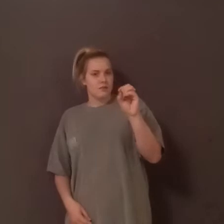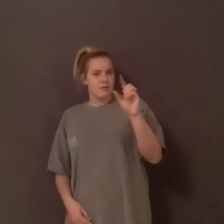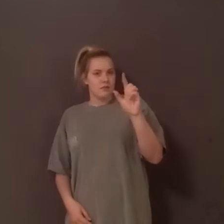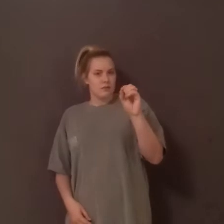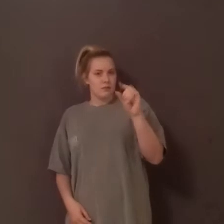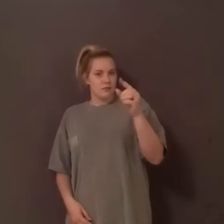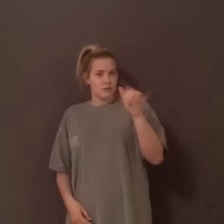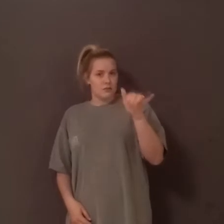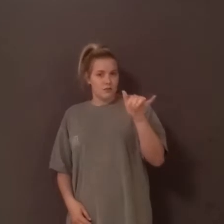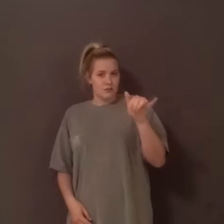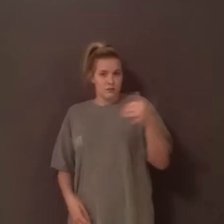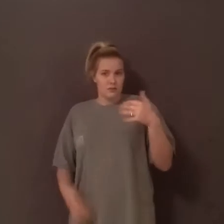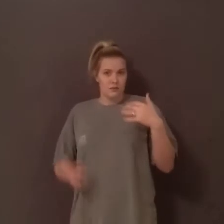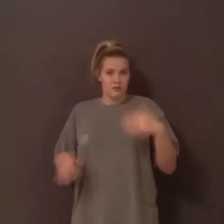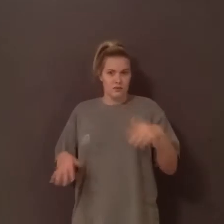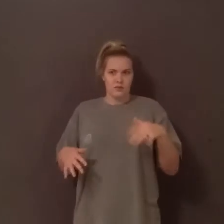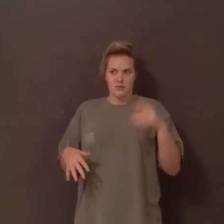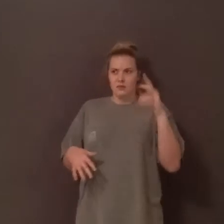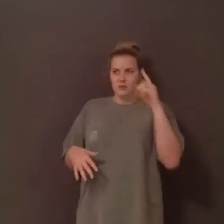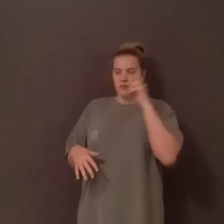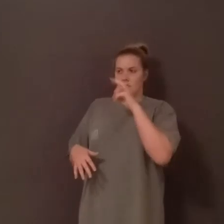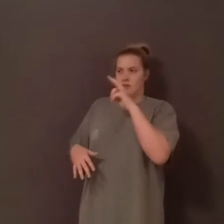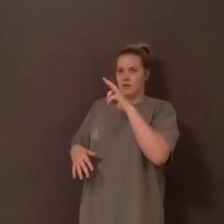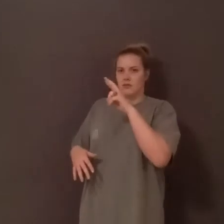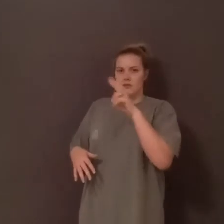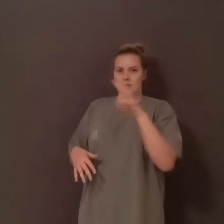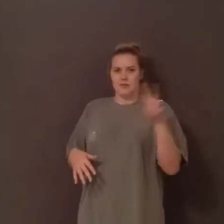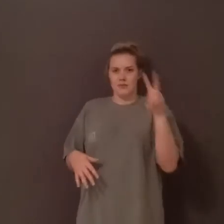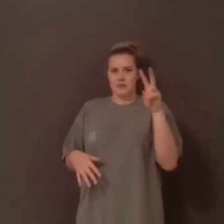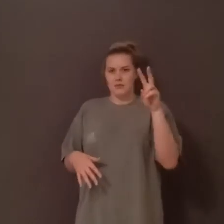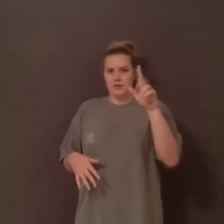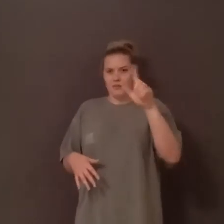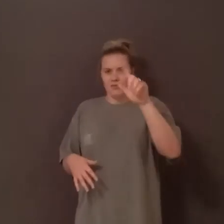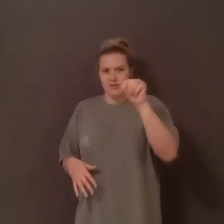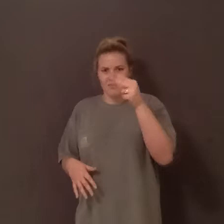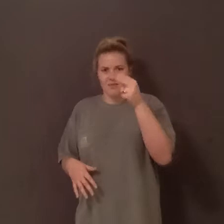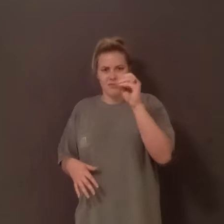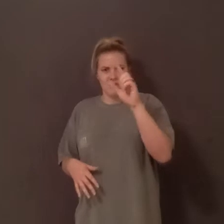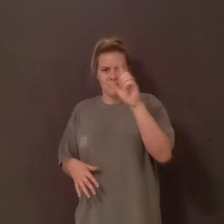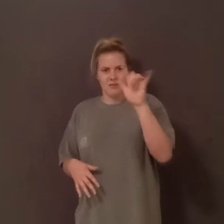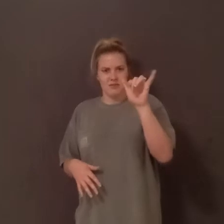They look more like a Hollywood awards show than anything recognizably spiritual.